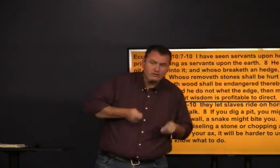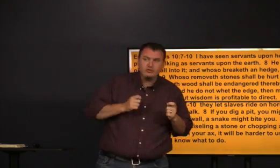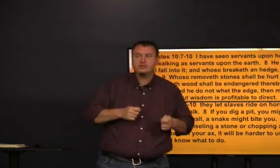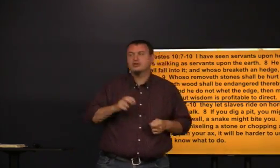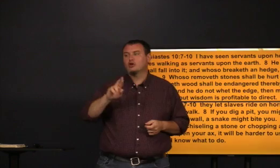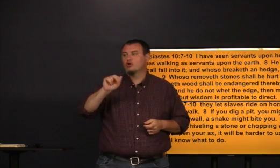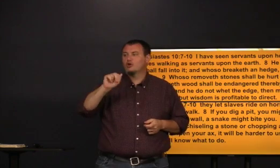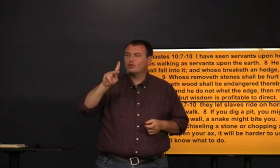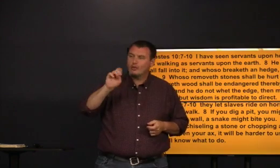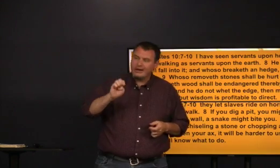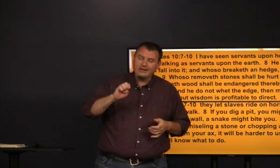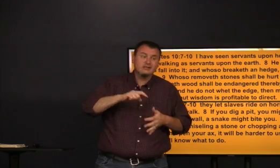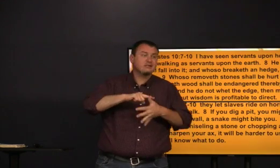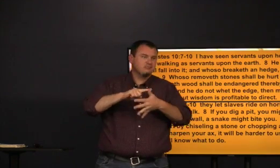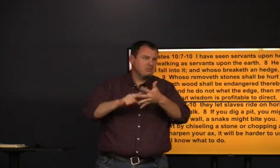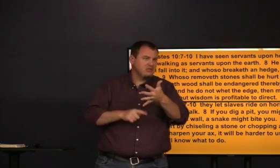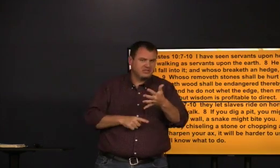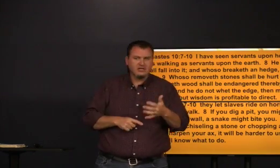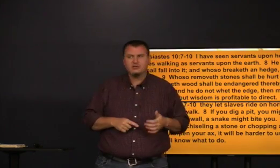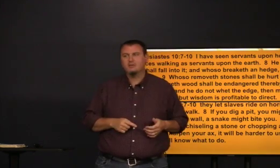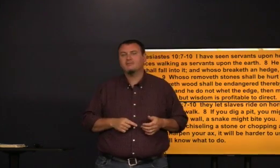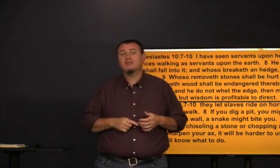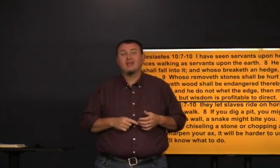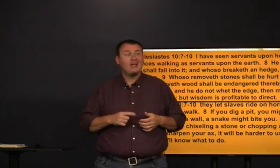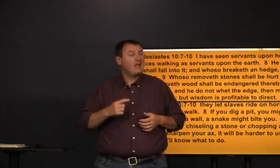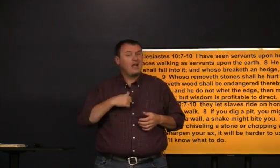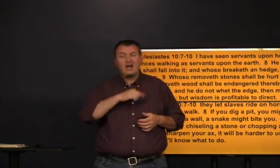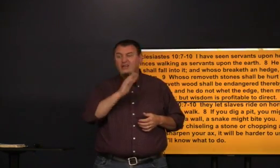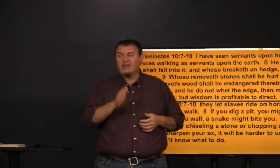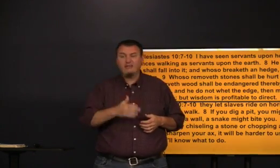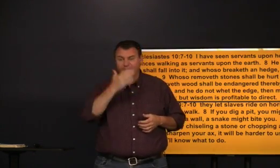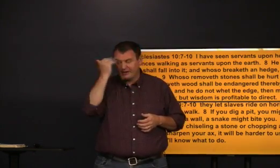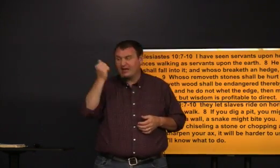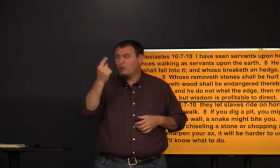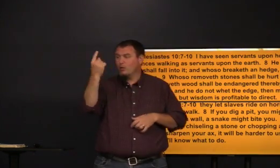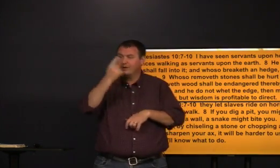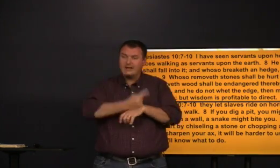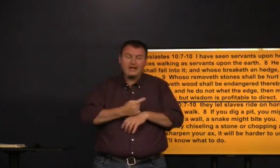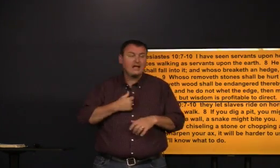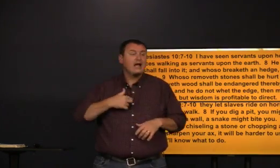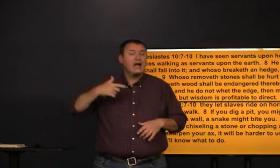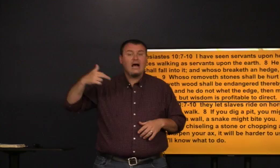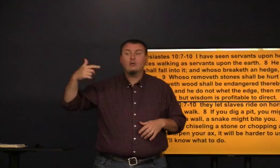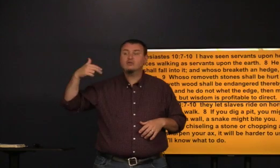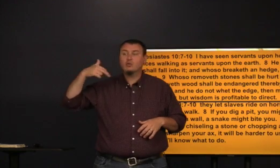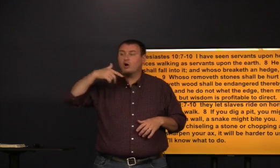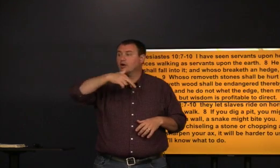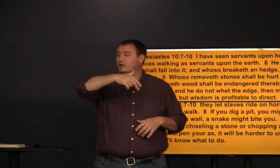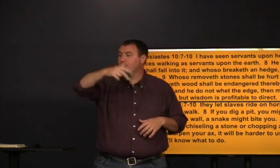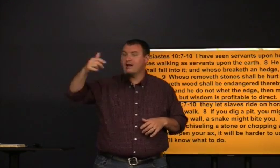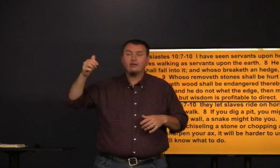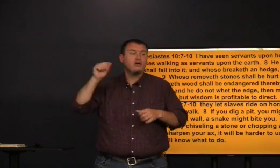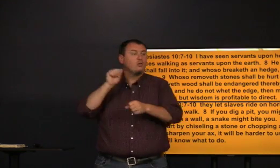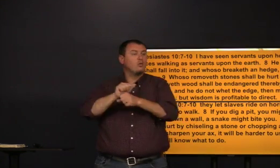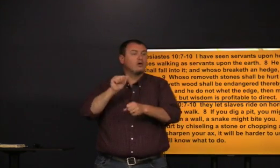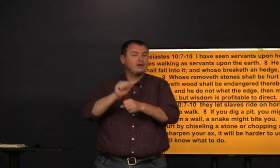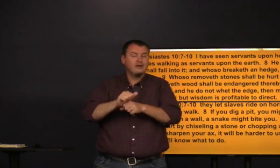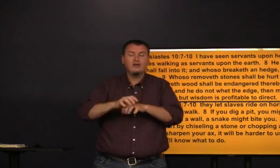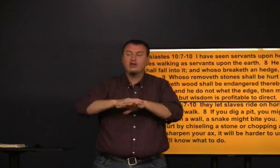shovels, rakes, etc. I'll never forget one day, I was walking around, working the